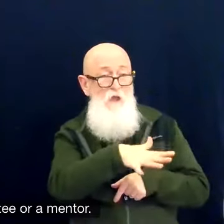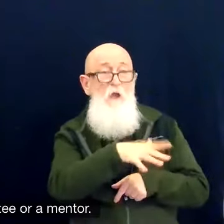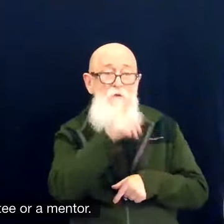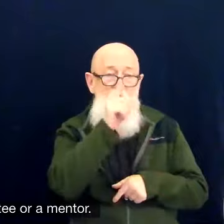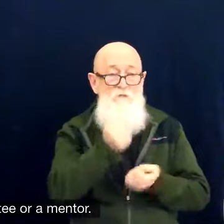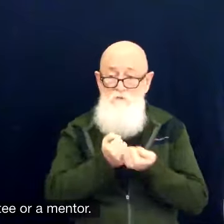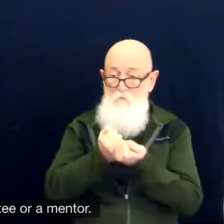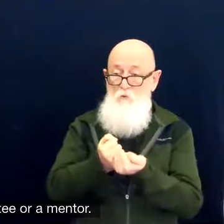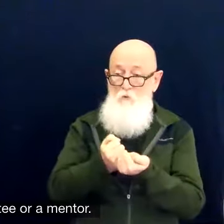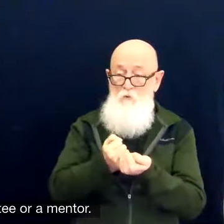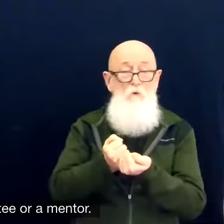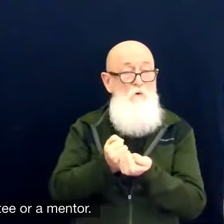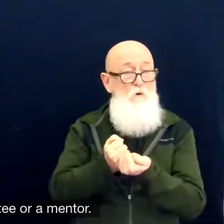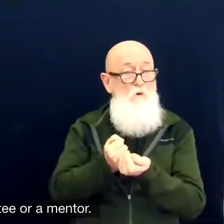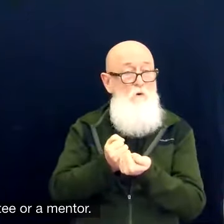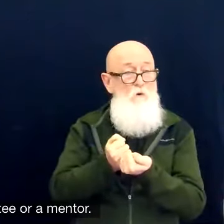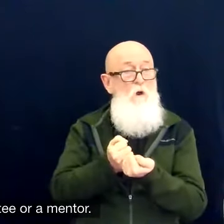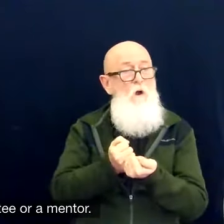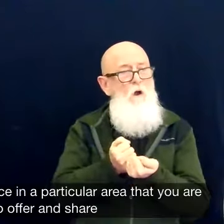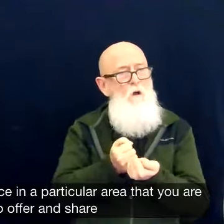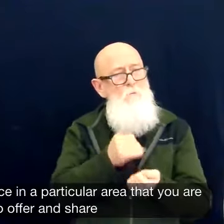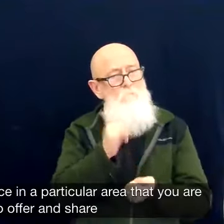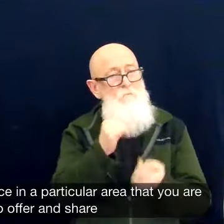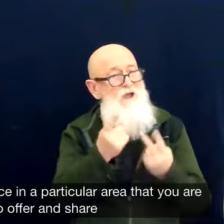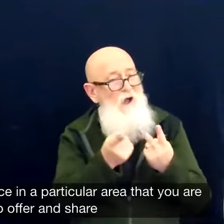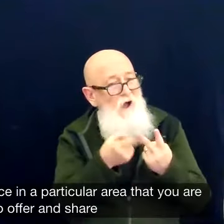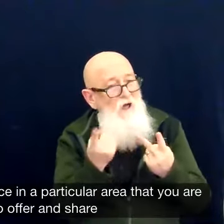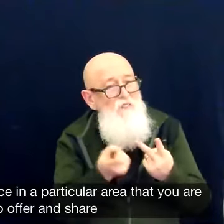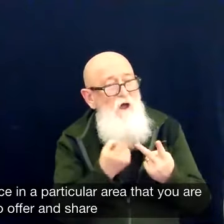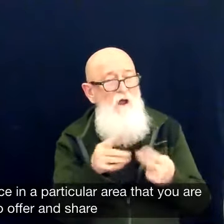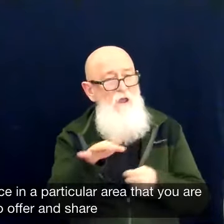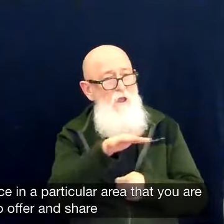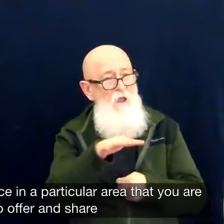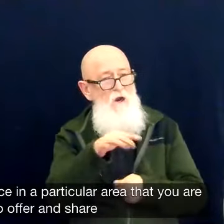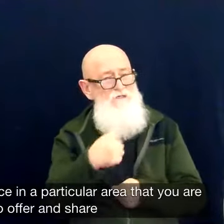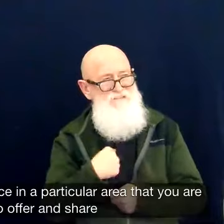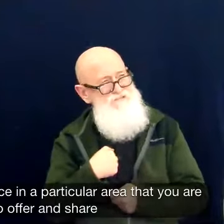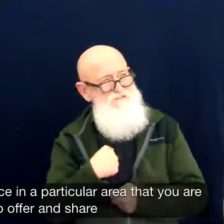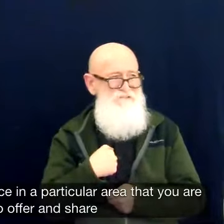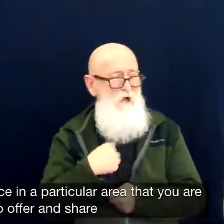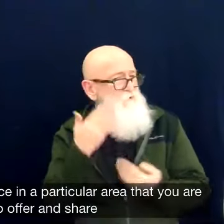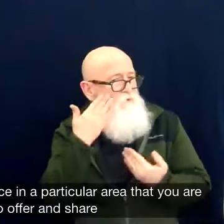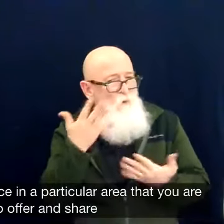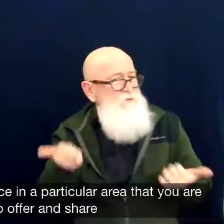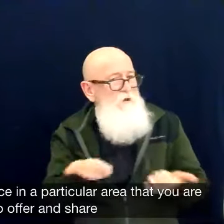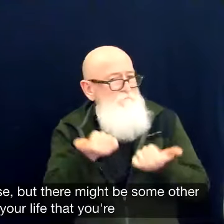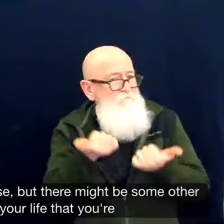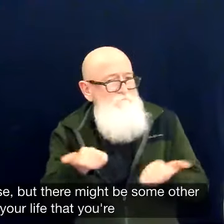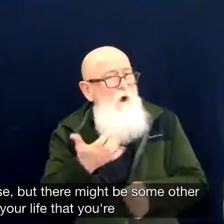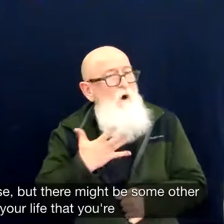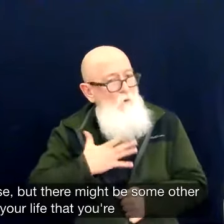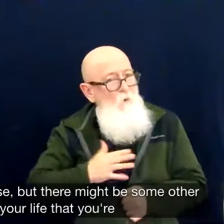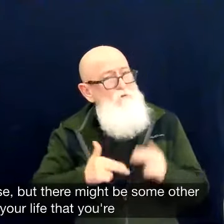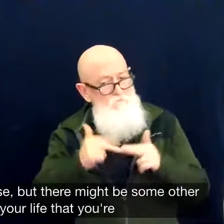support somebody else, but there might be some other aspects of your life that you're wanting to develop and become a mentee